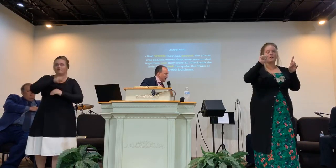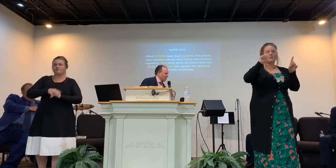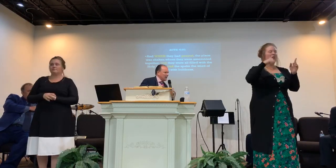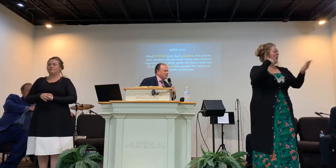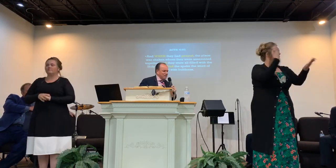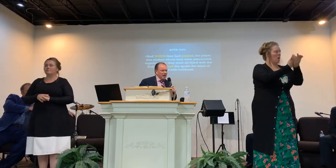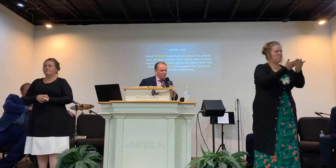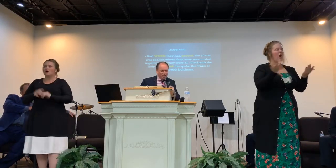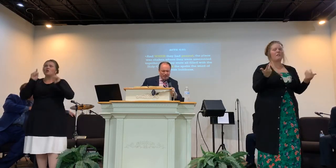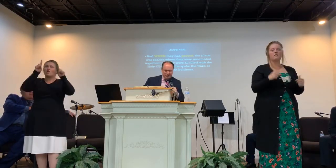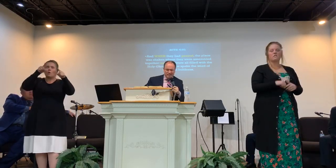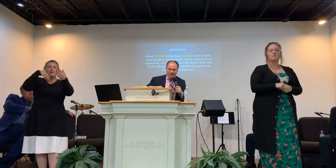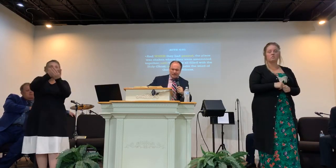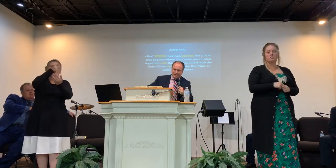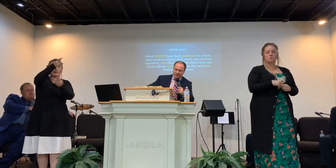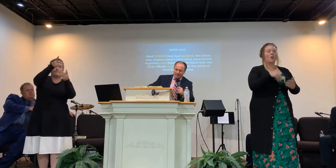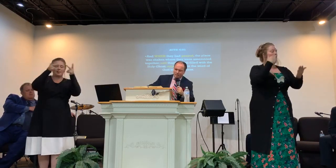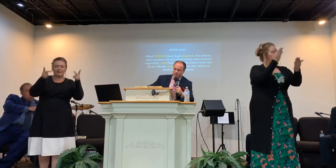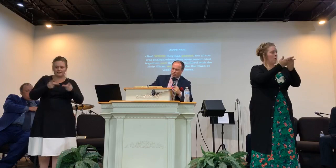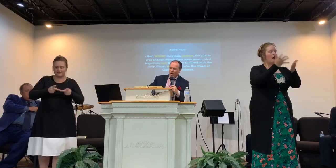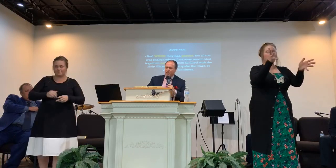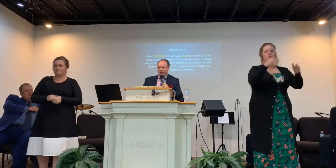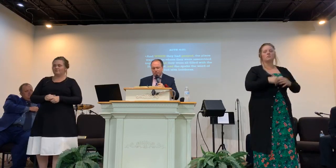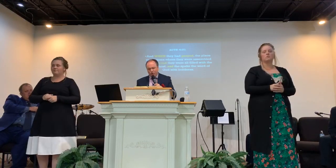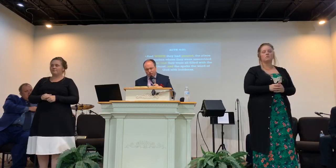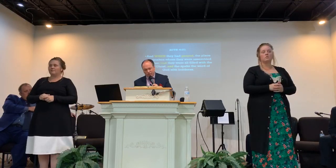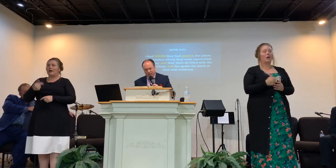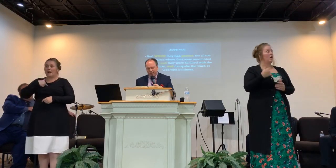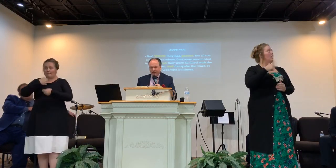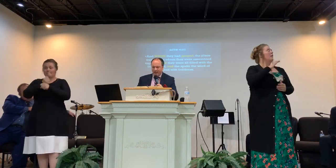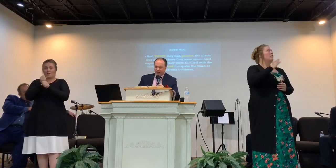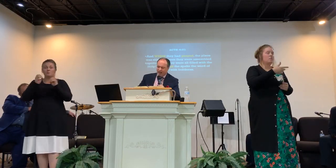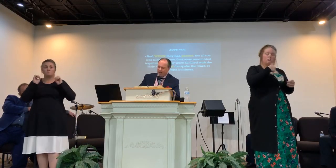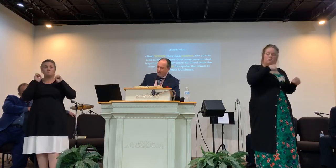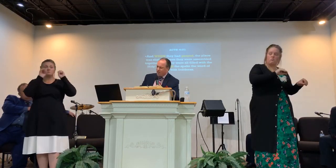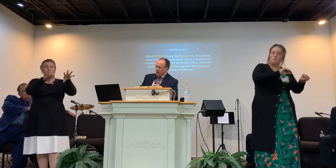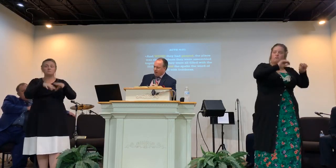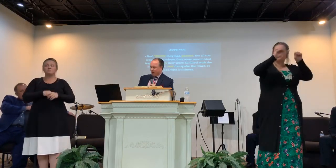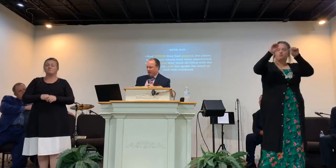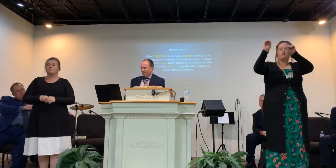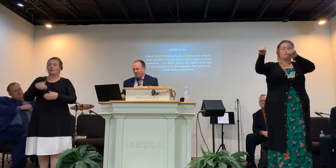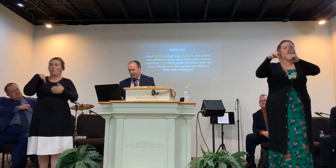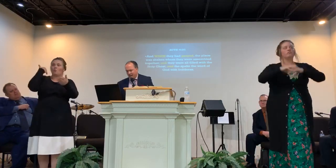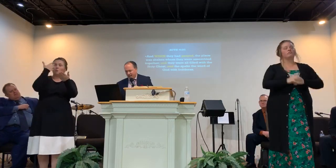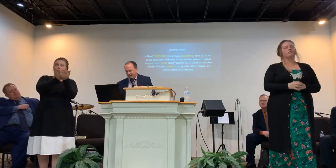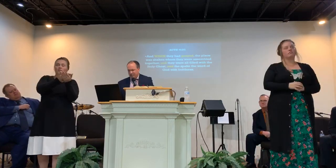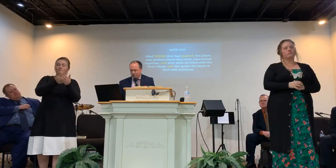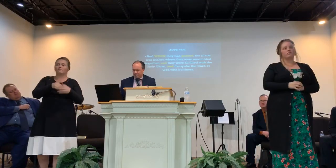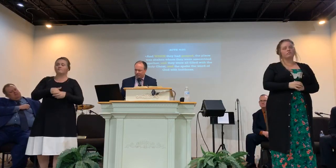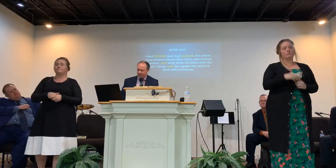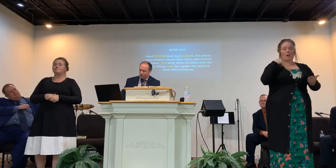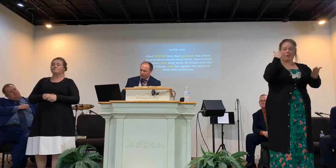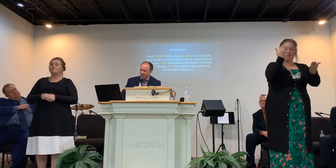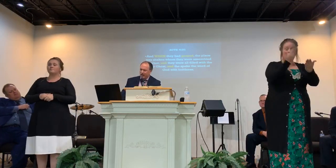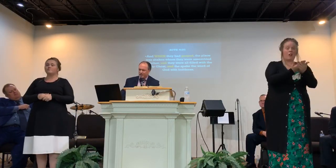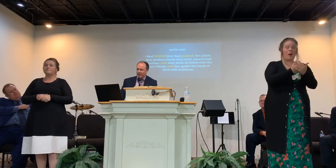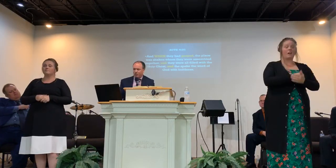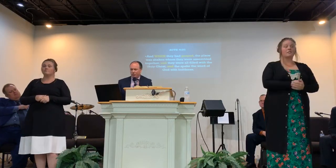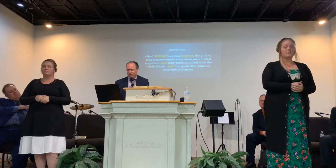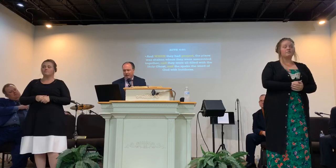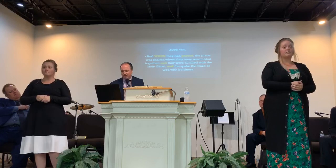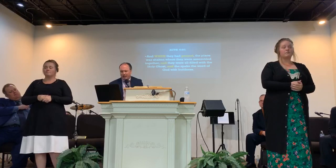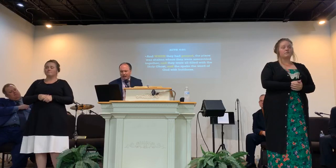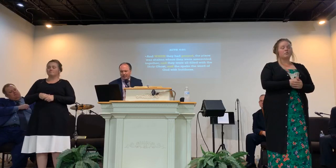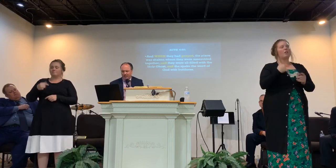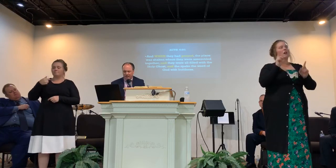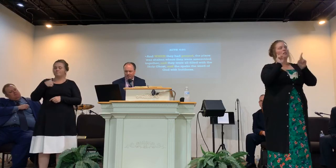get there. Get to that place." So I made the move. And I got there, and I got together